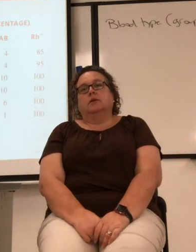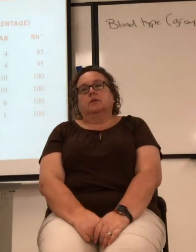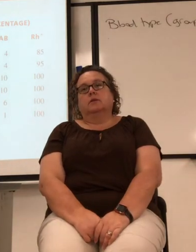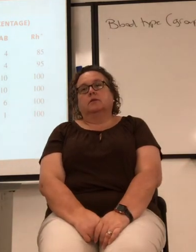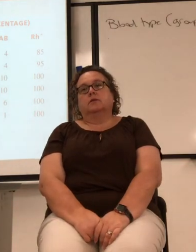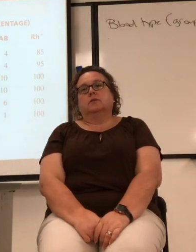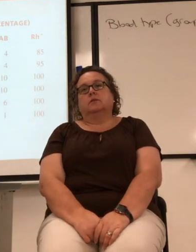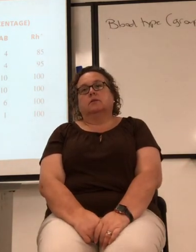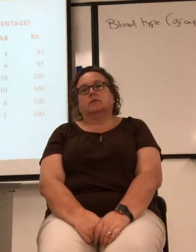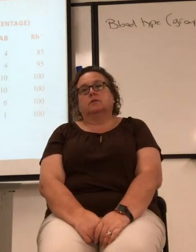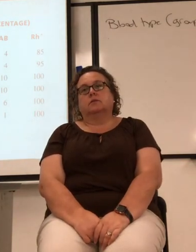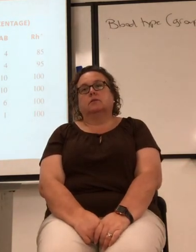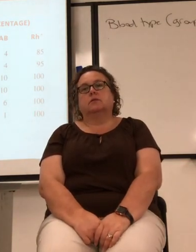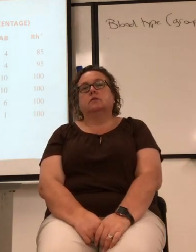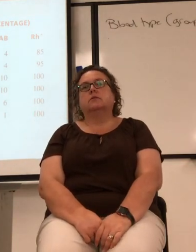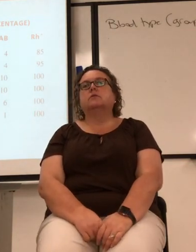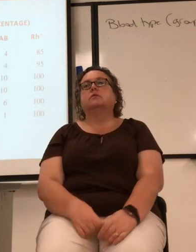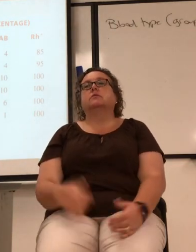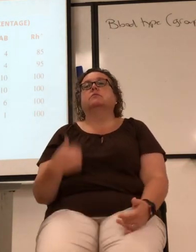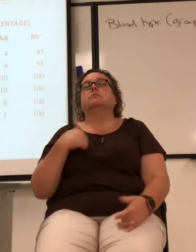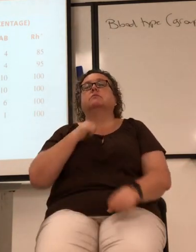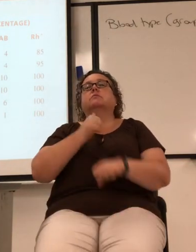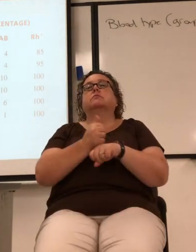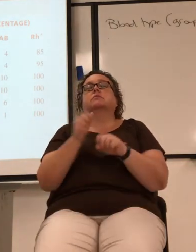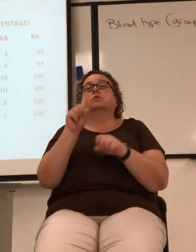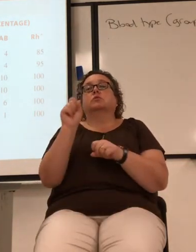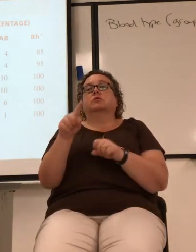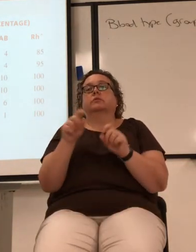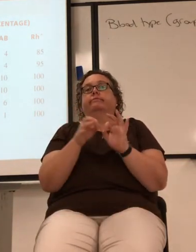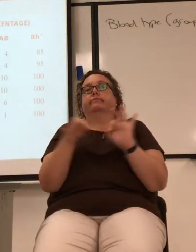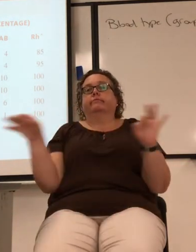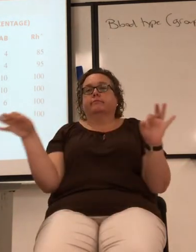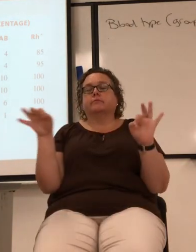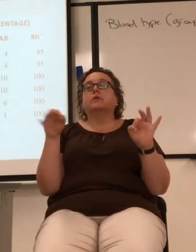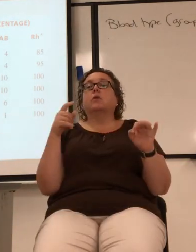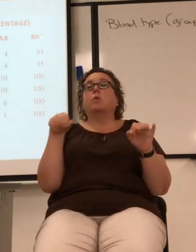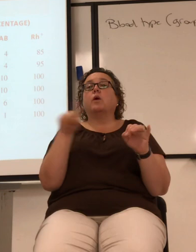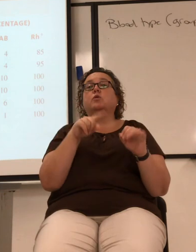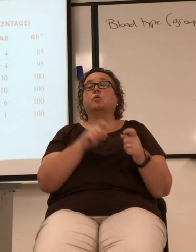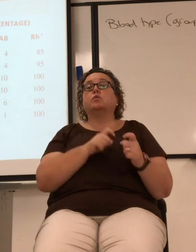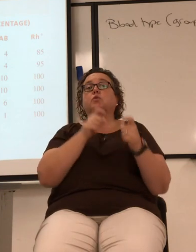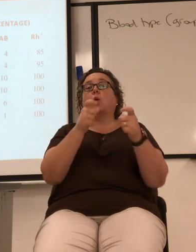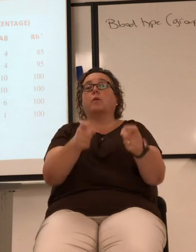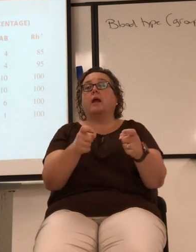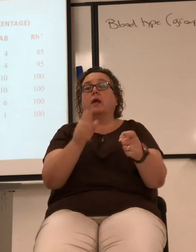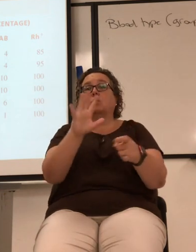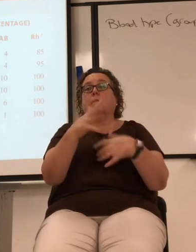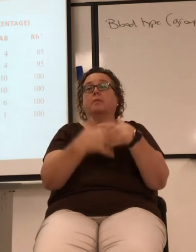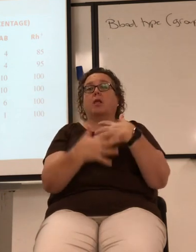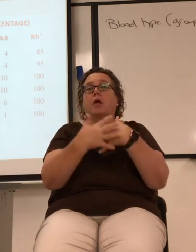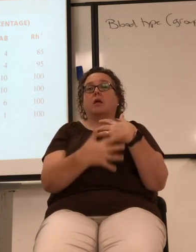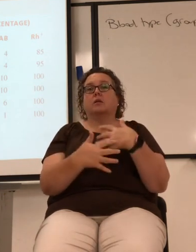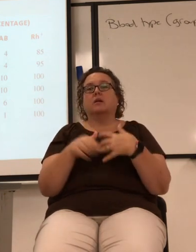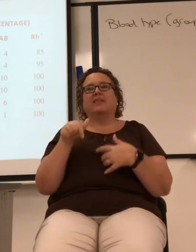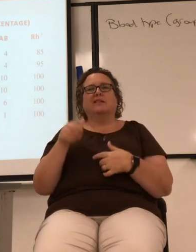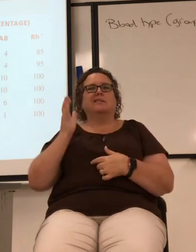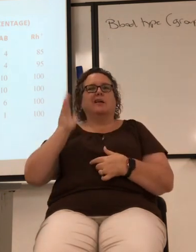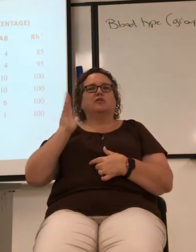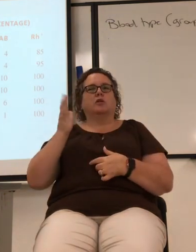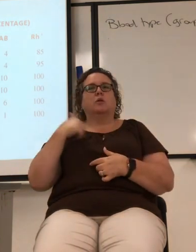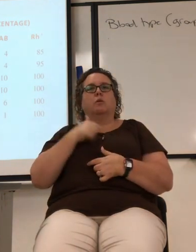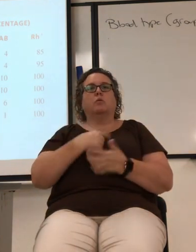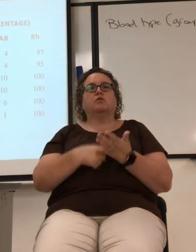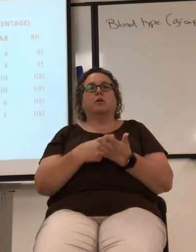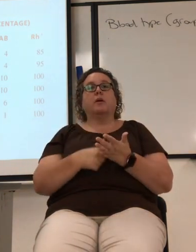it in the form of a question, because when you donate blood, in this lecture we'll talk about, you're pretty much just donating